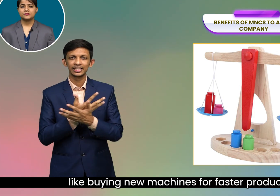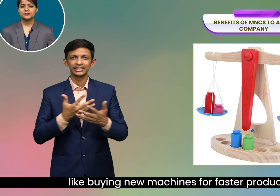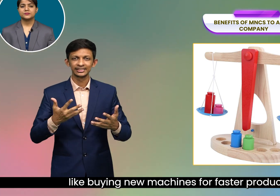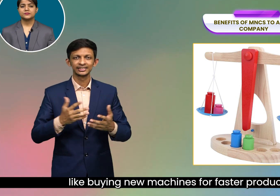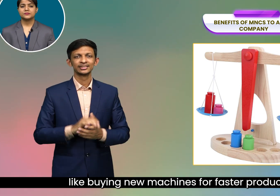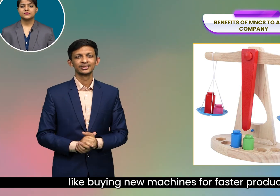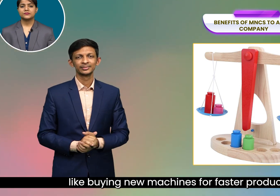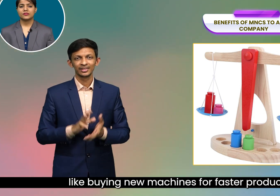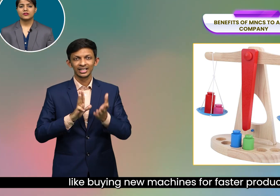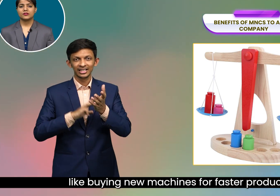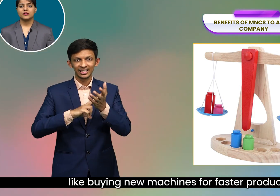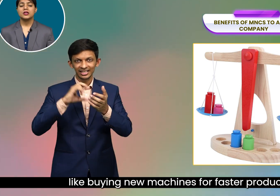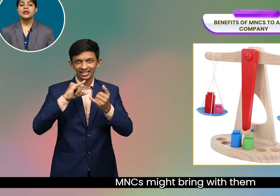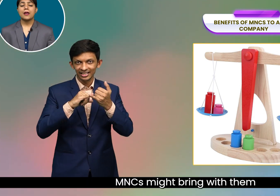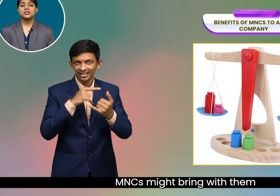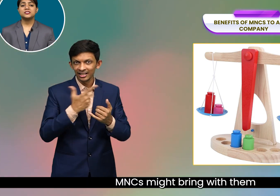production.